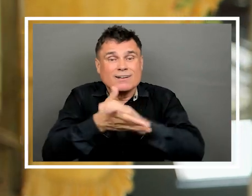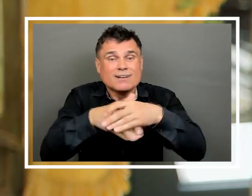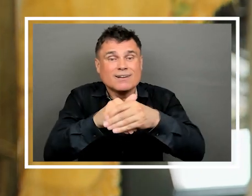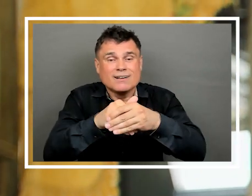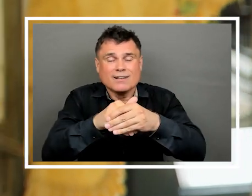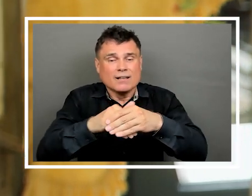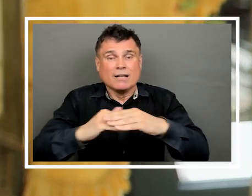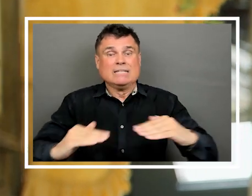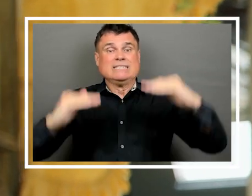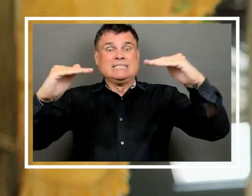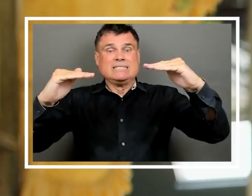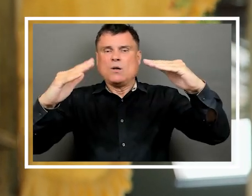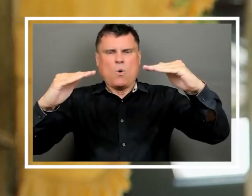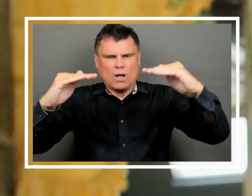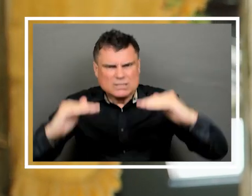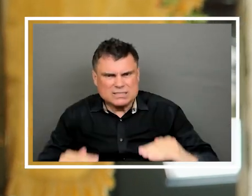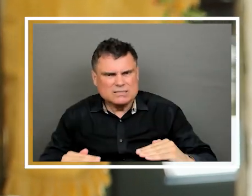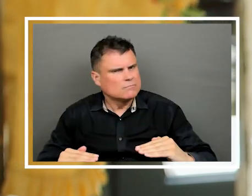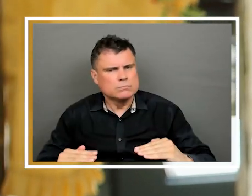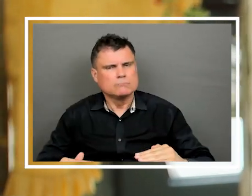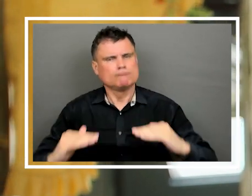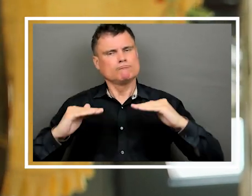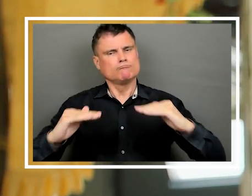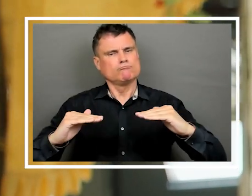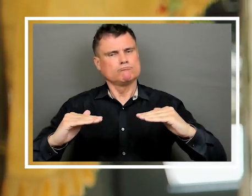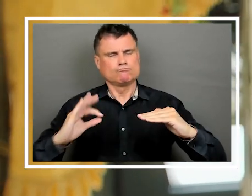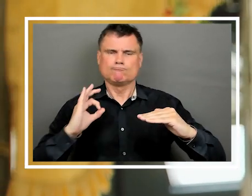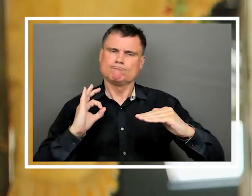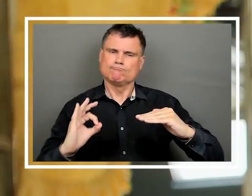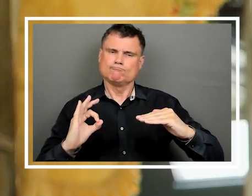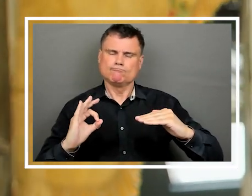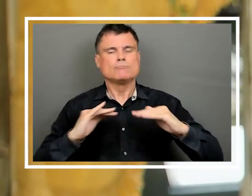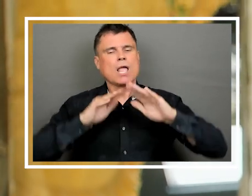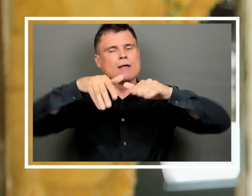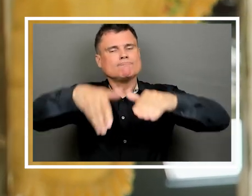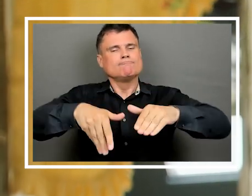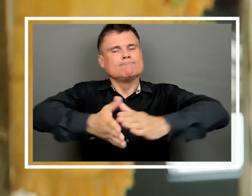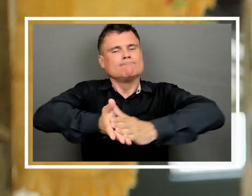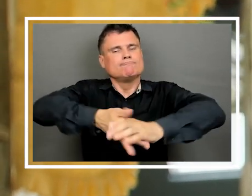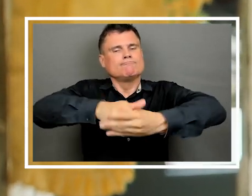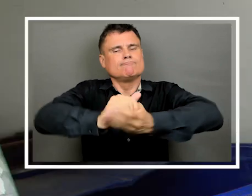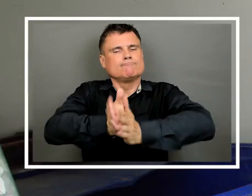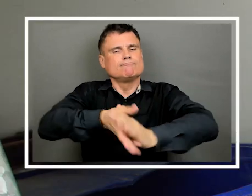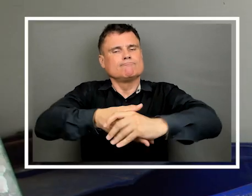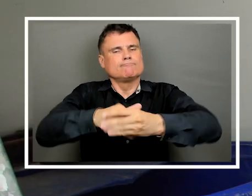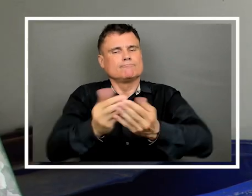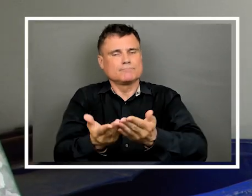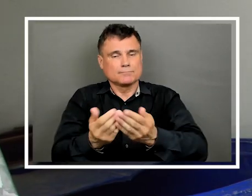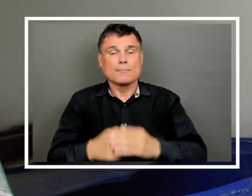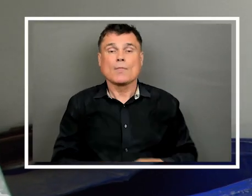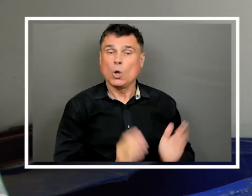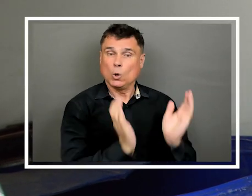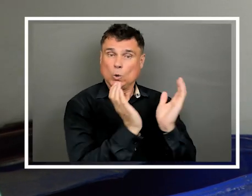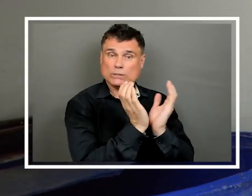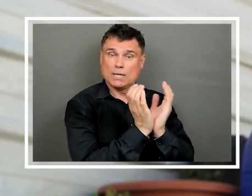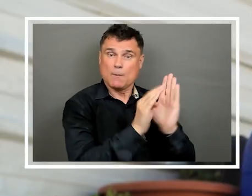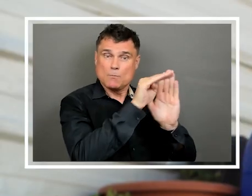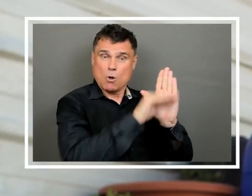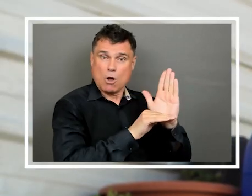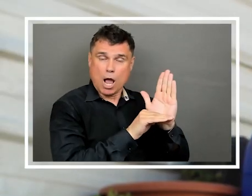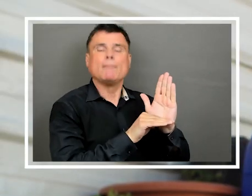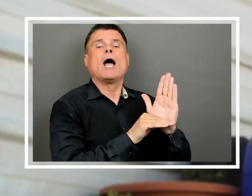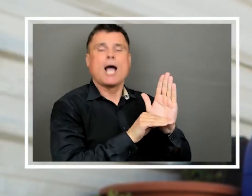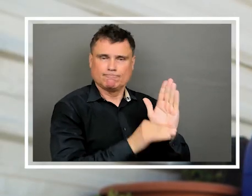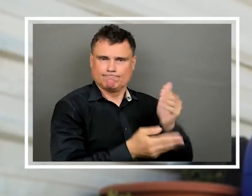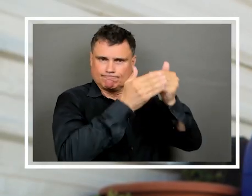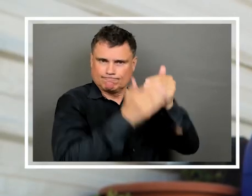I told them not to make the sink too high or too low so I can wash my hands in it. In this program that